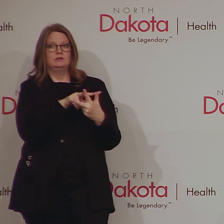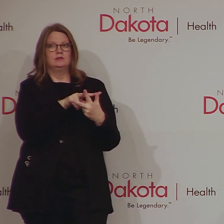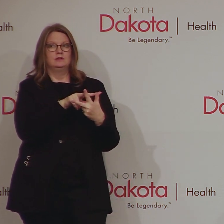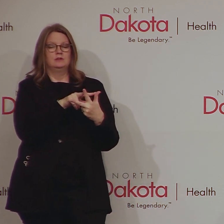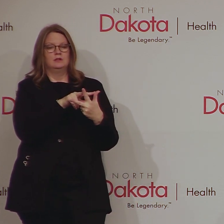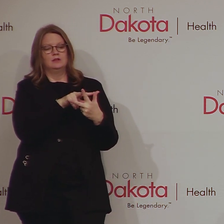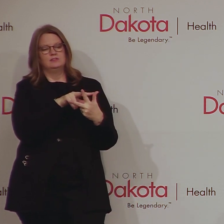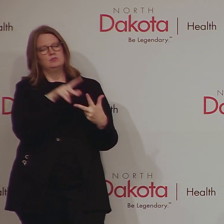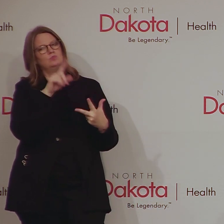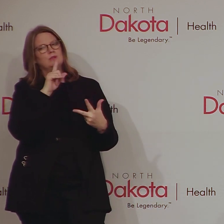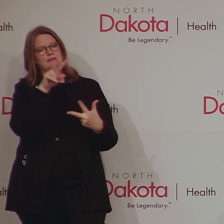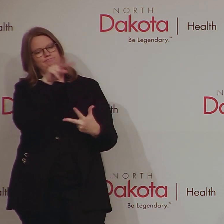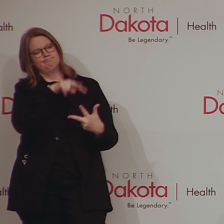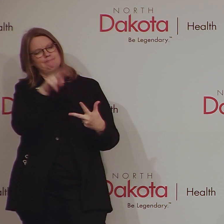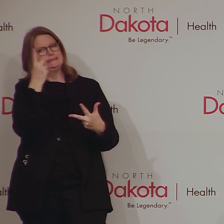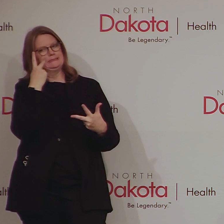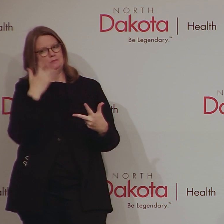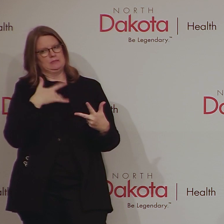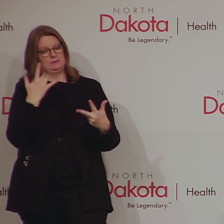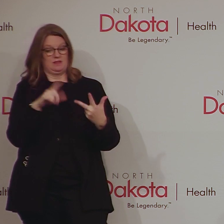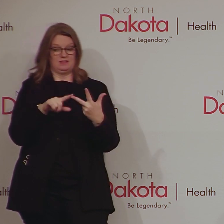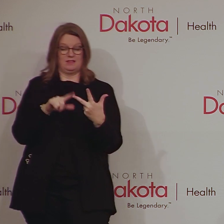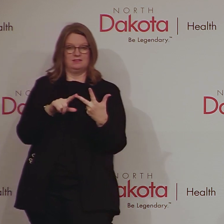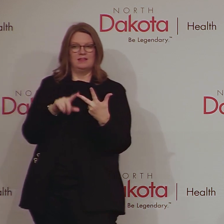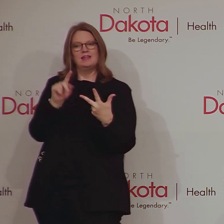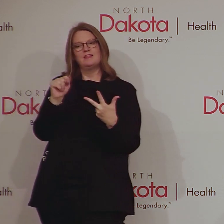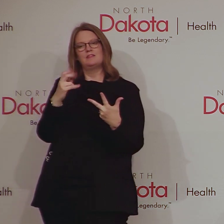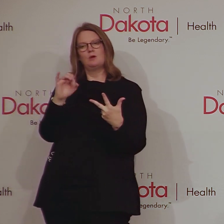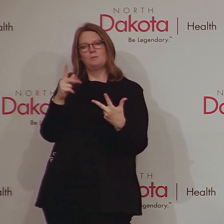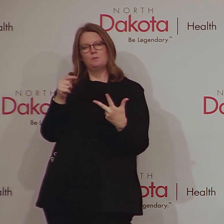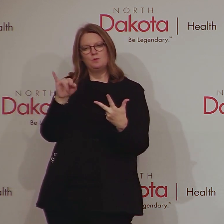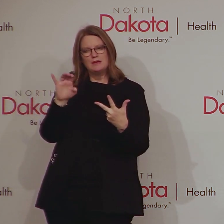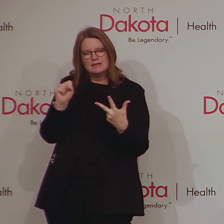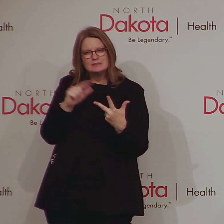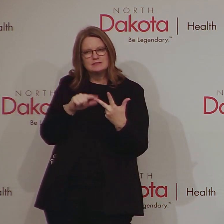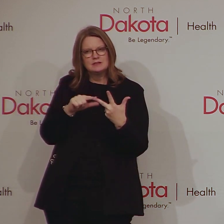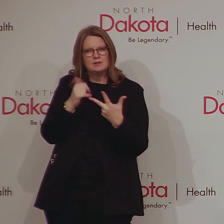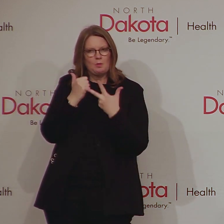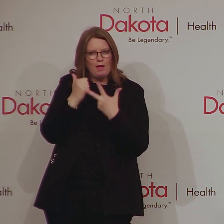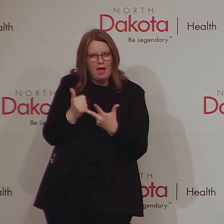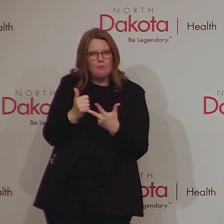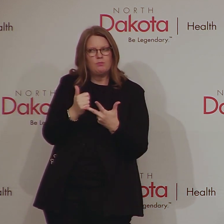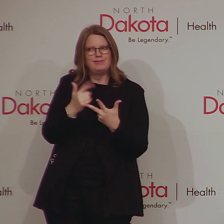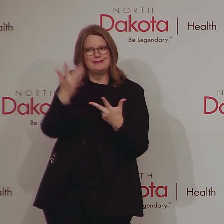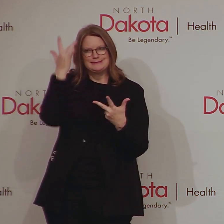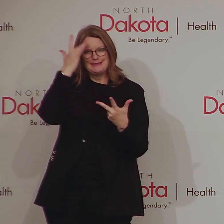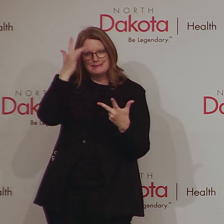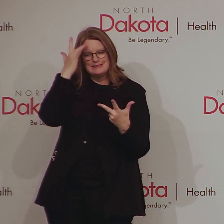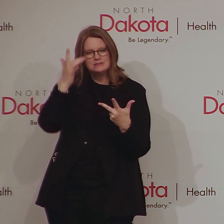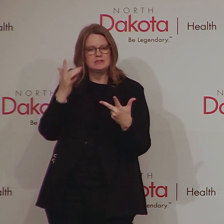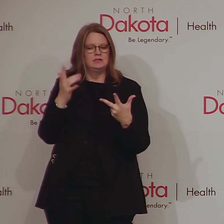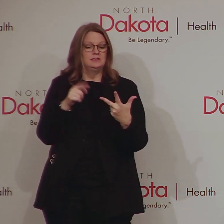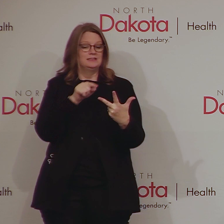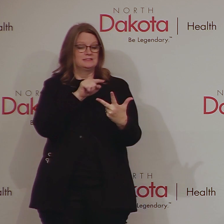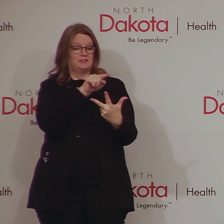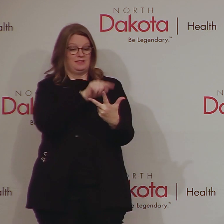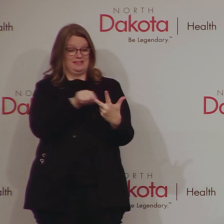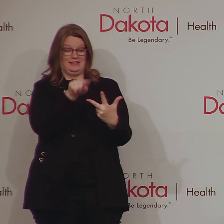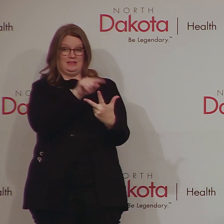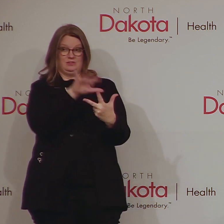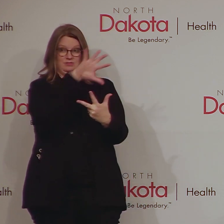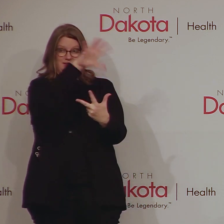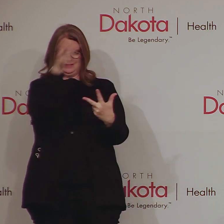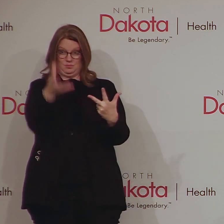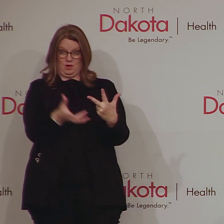for surveillance, and then the effective therapeutics, surrounding all of that, surrounding those three